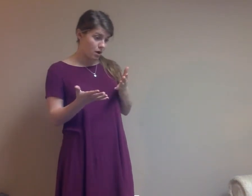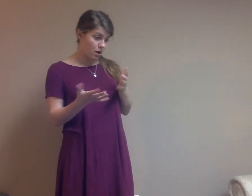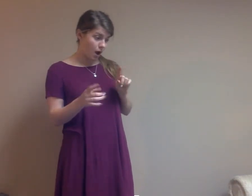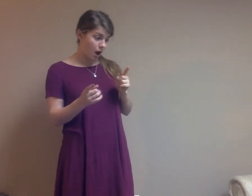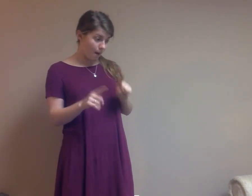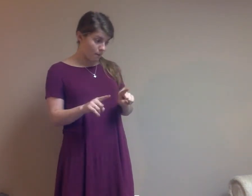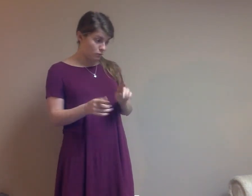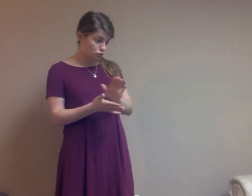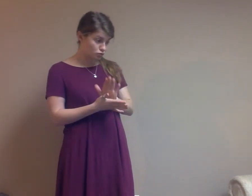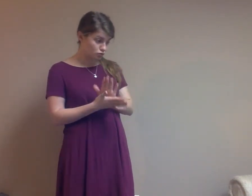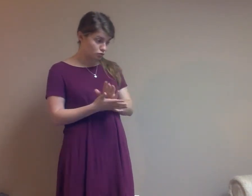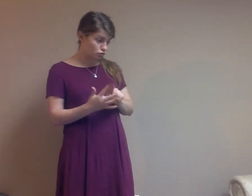That's all, really.